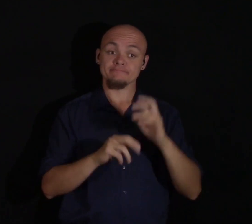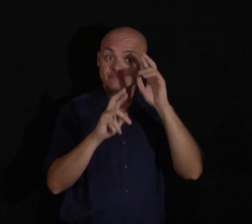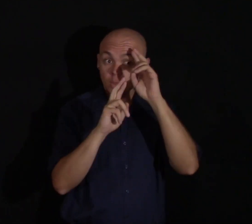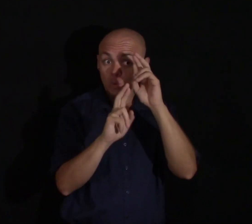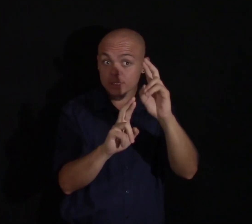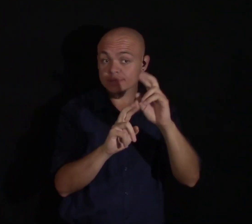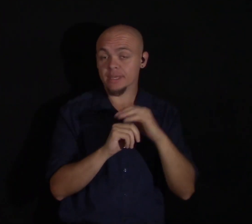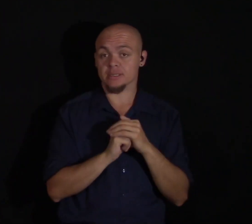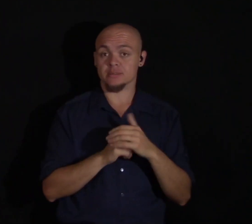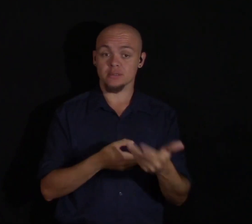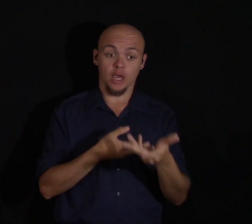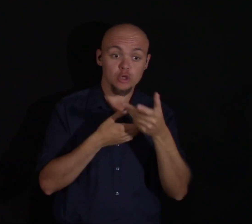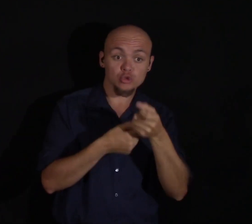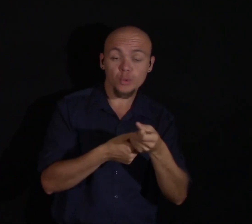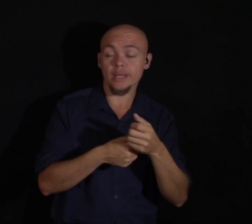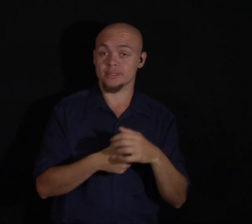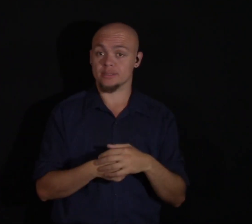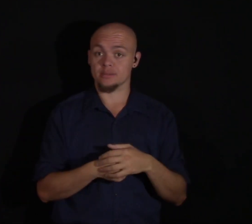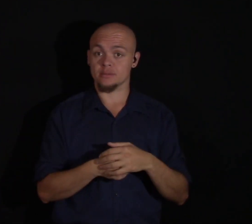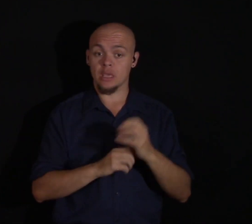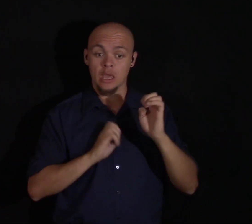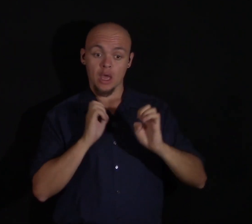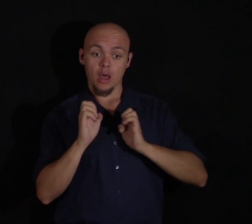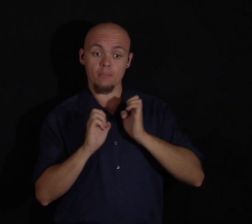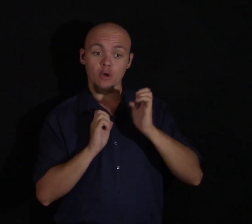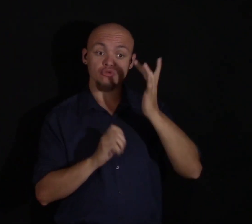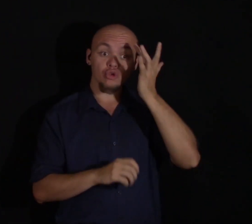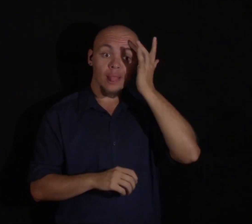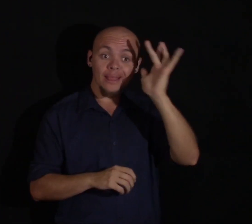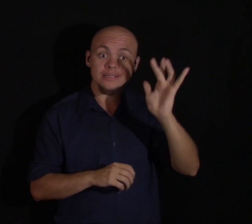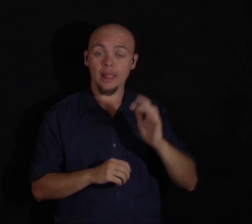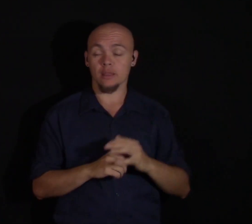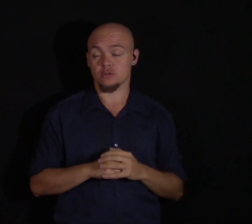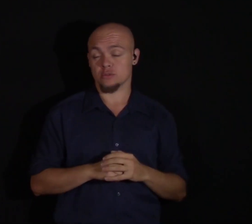respect, trust, emotional intelligence,